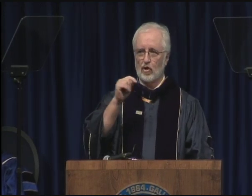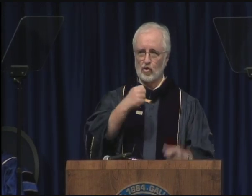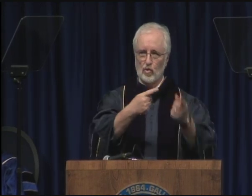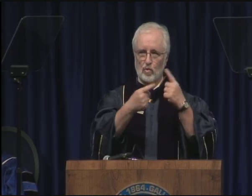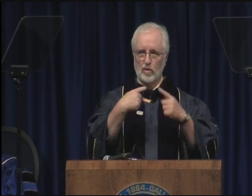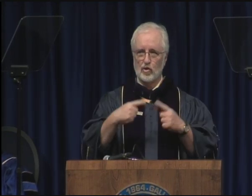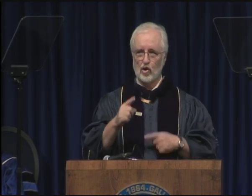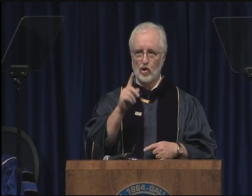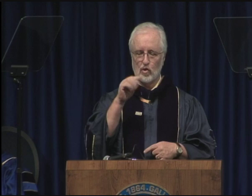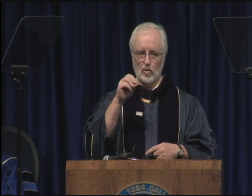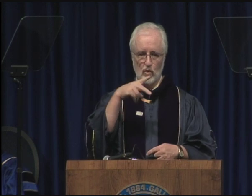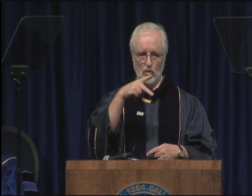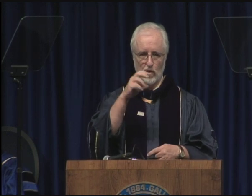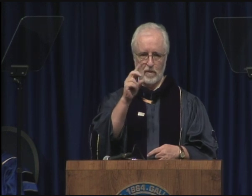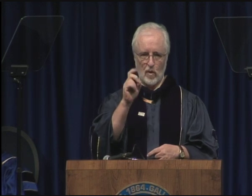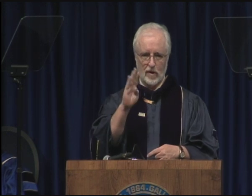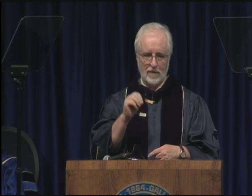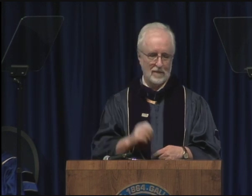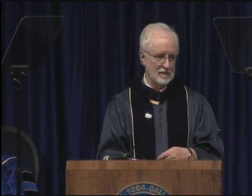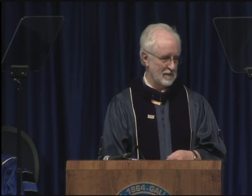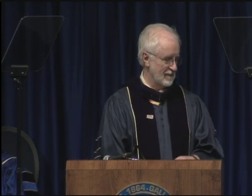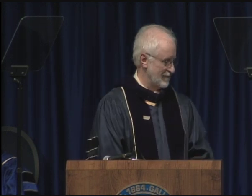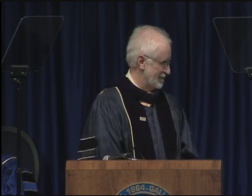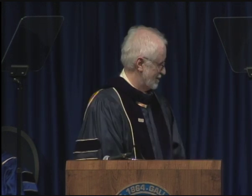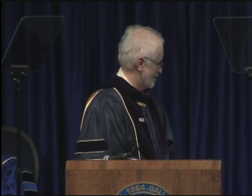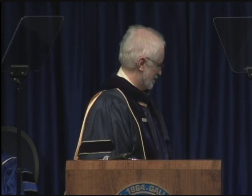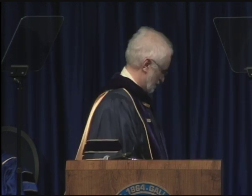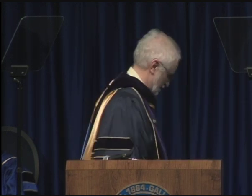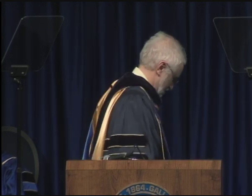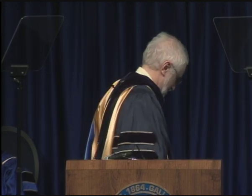I now call Dr. Mather to return to the podium.